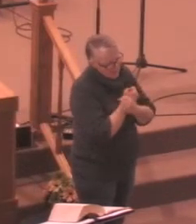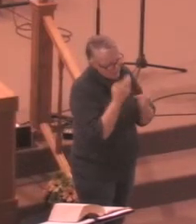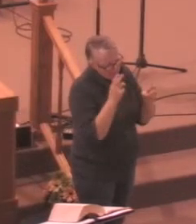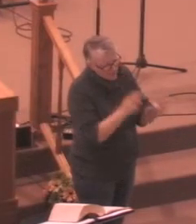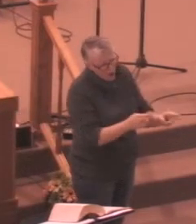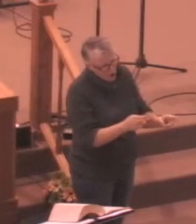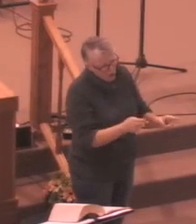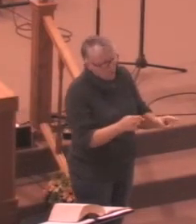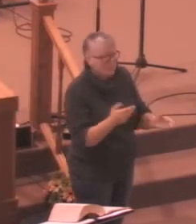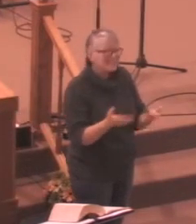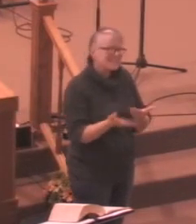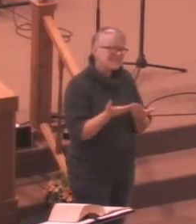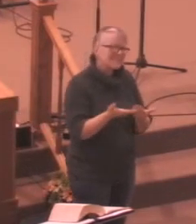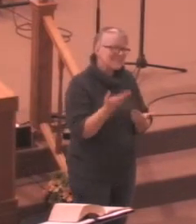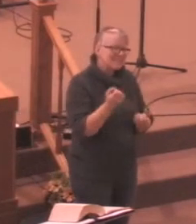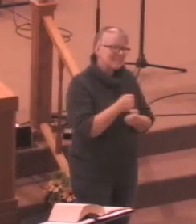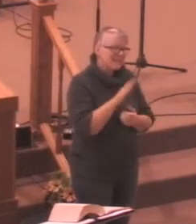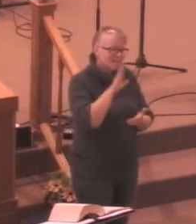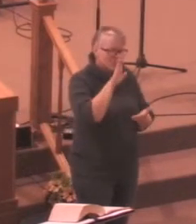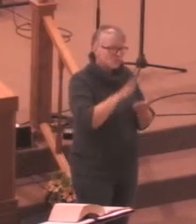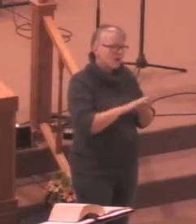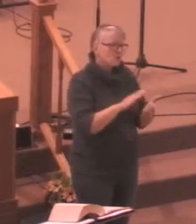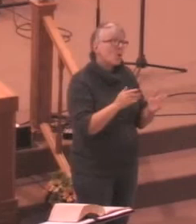easy to love your spouse.